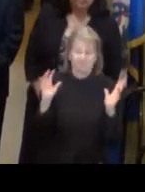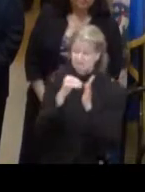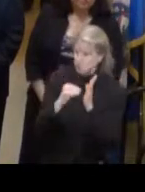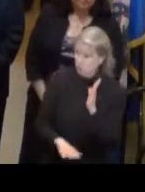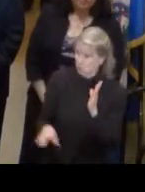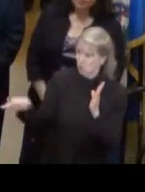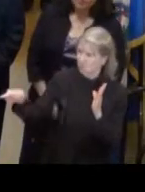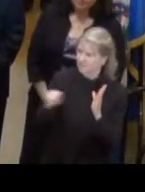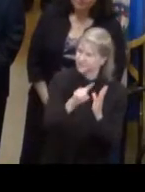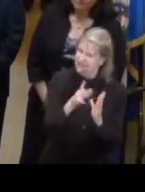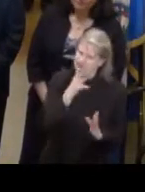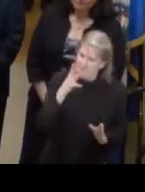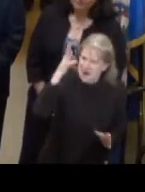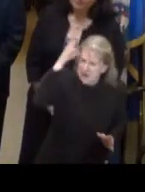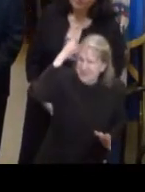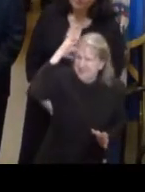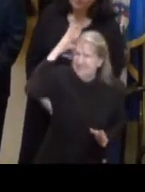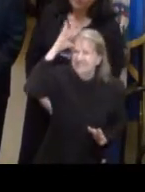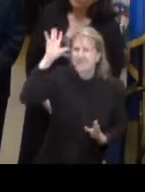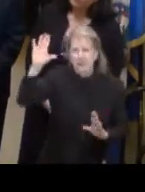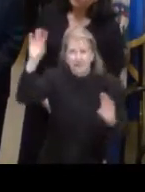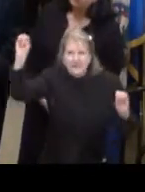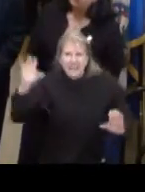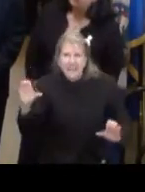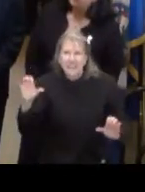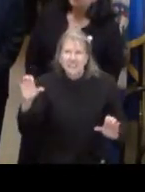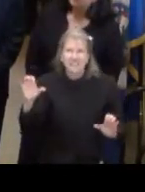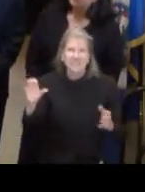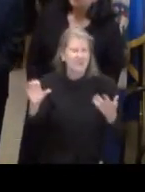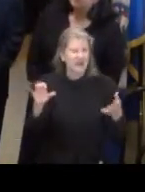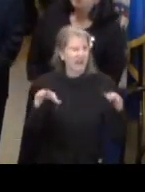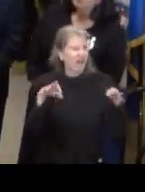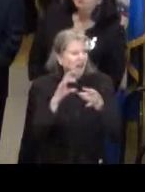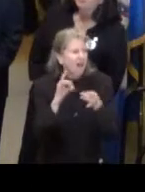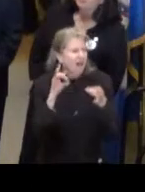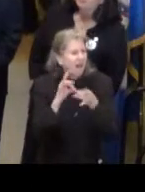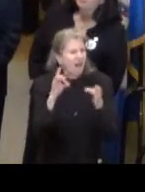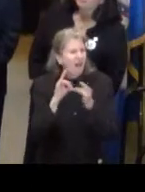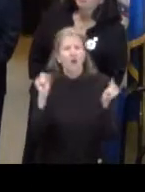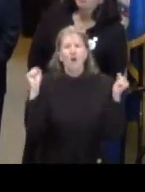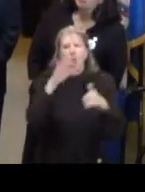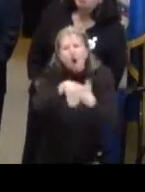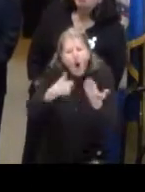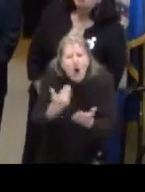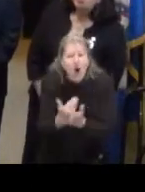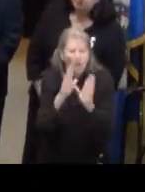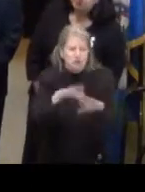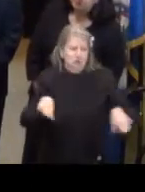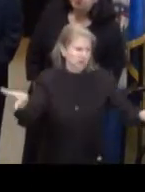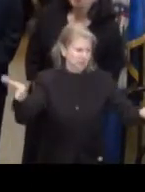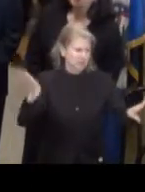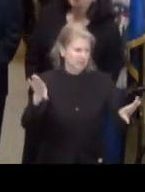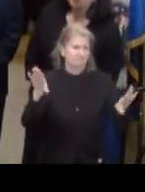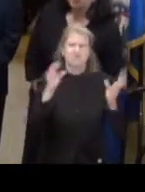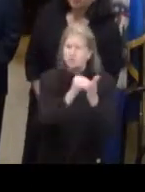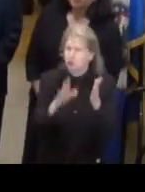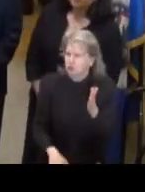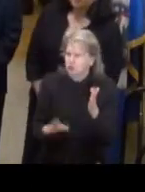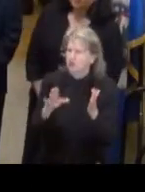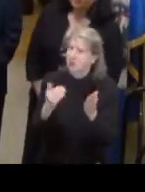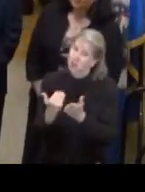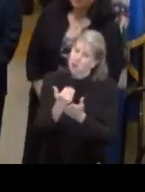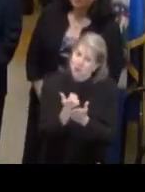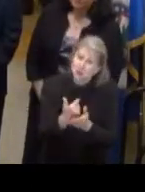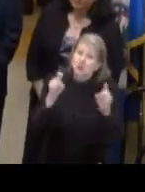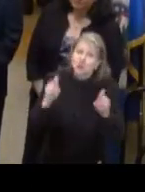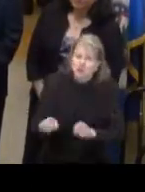Students and their parents and their teachers are saying all kids deserve to be safe and supported so they